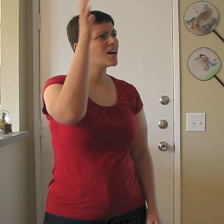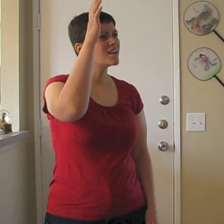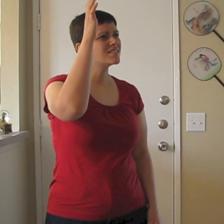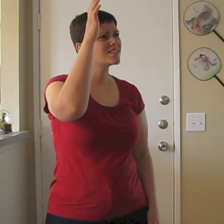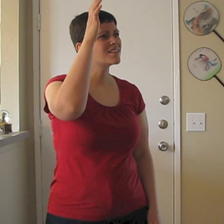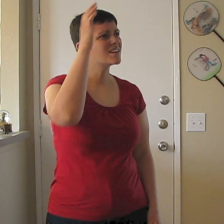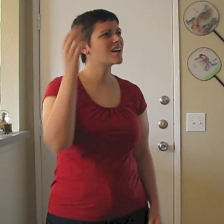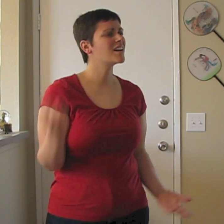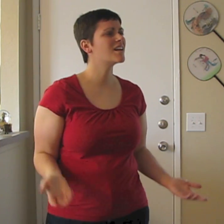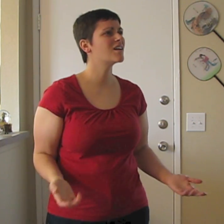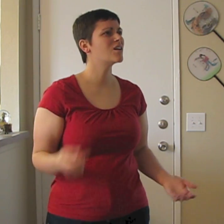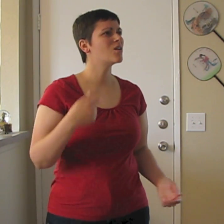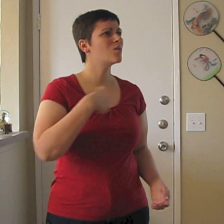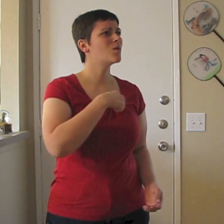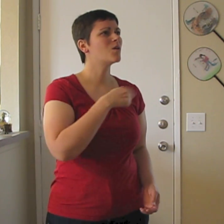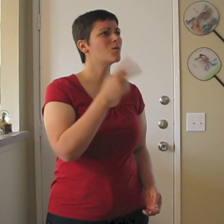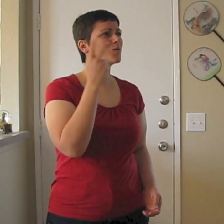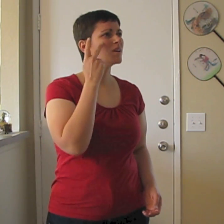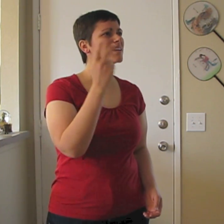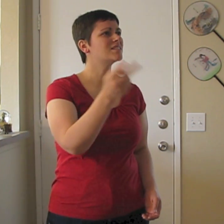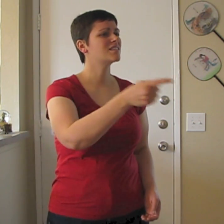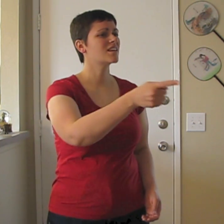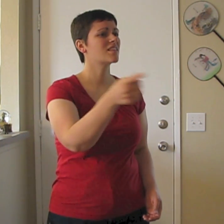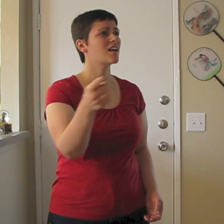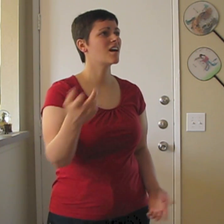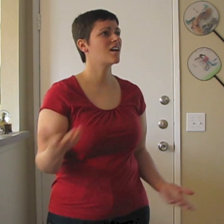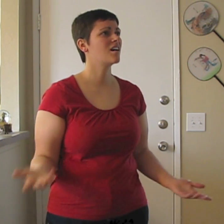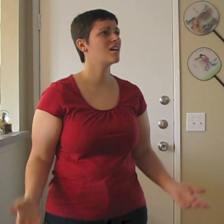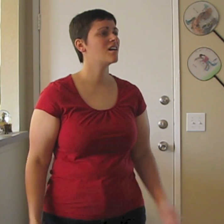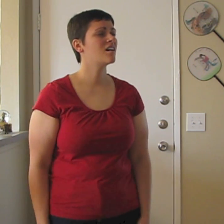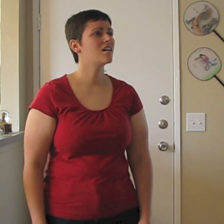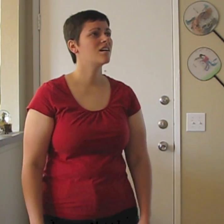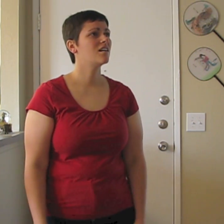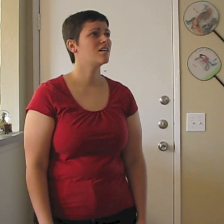Lamb. Daddy, Daddy, what will we see